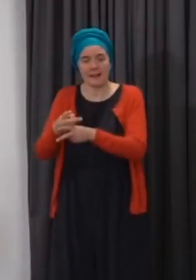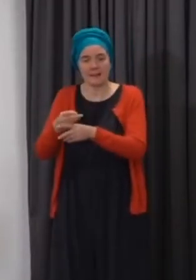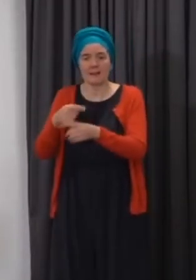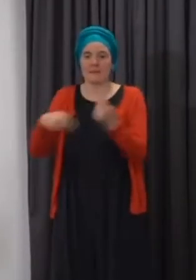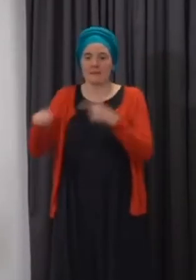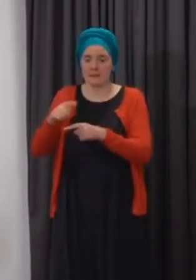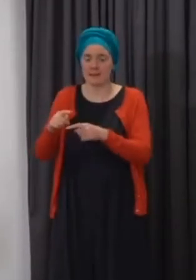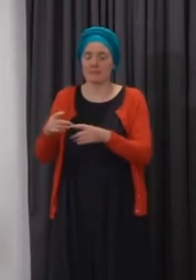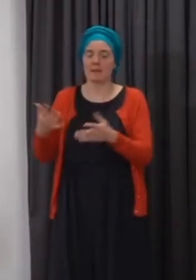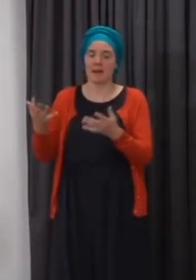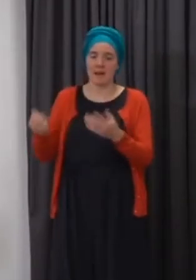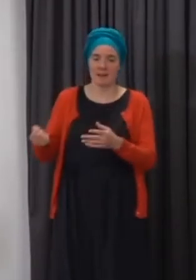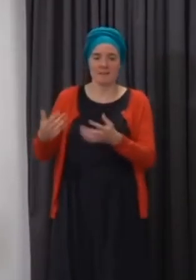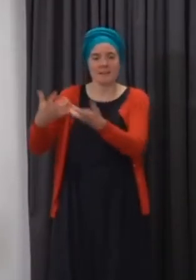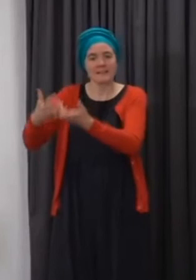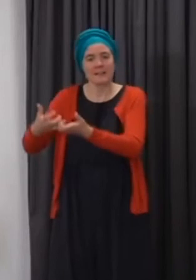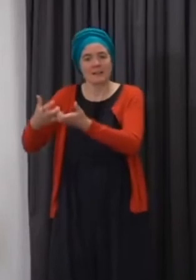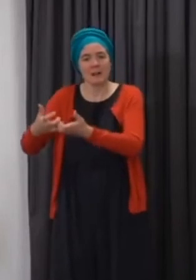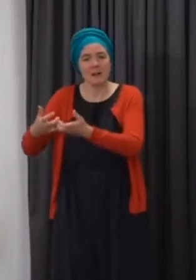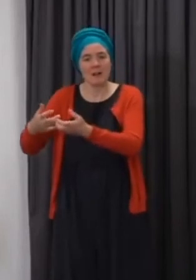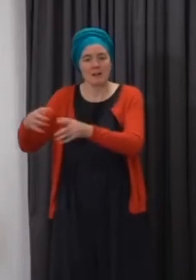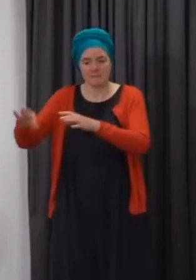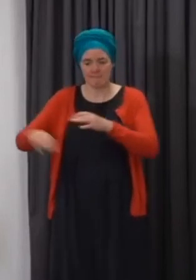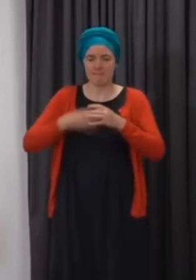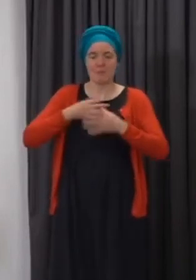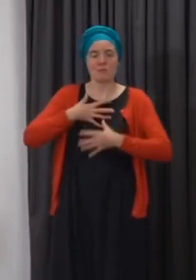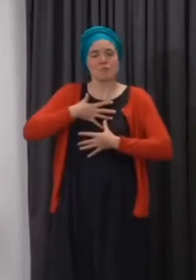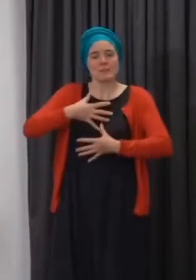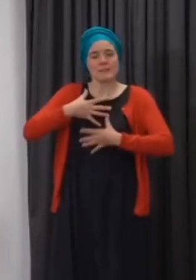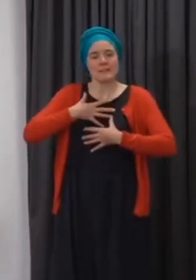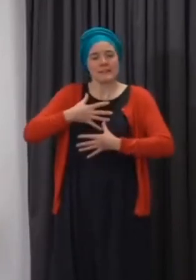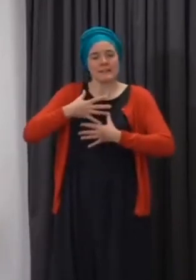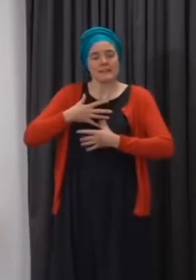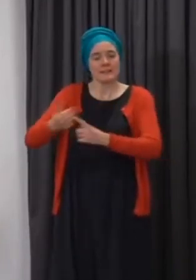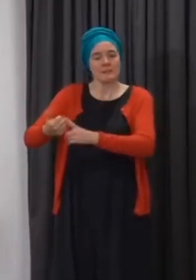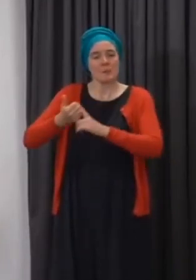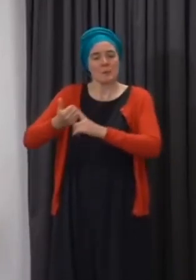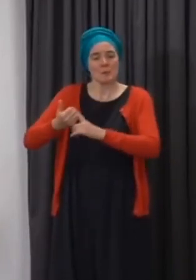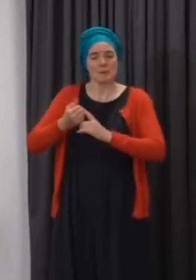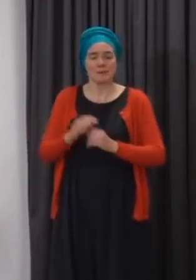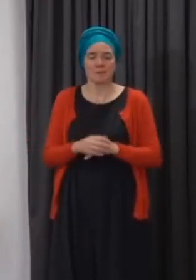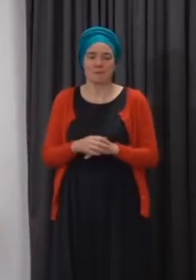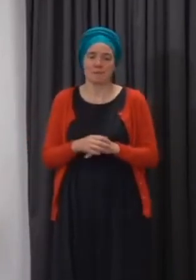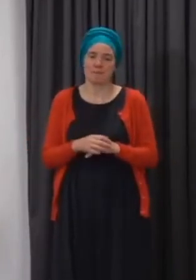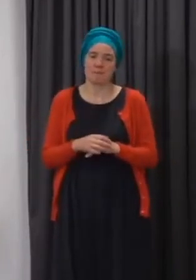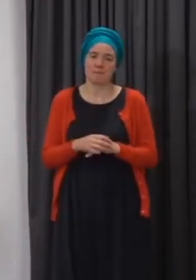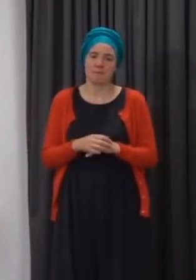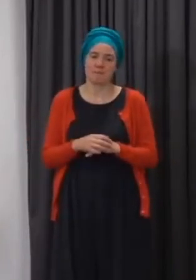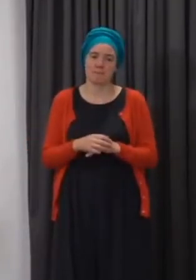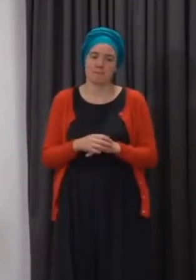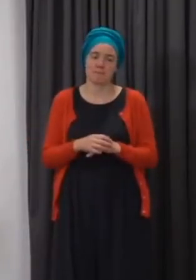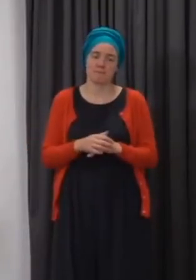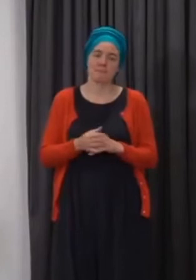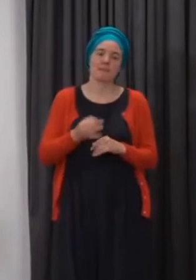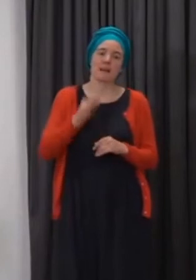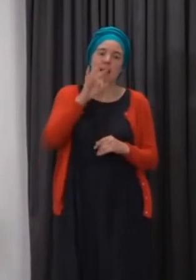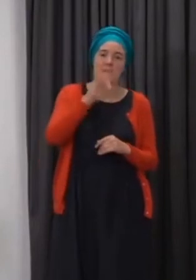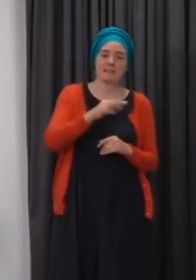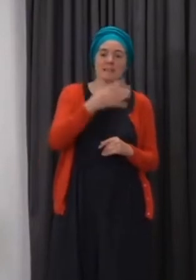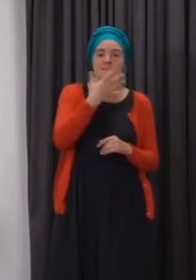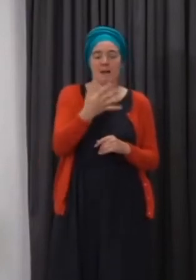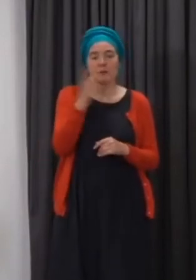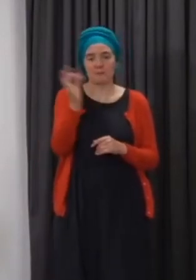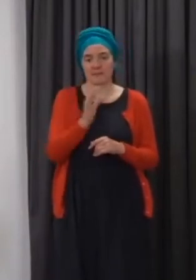hours. The nature of this virus has meant that 85% of people received advanced respiratory